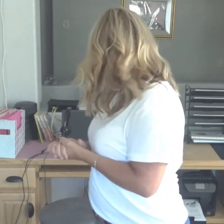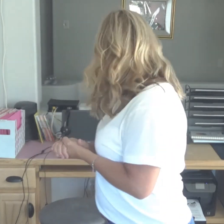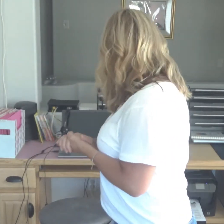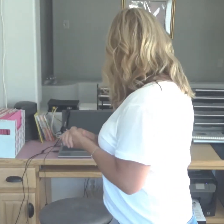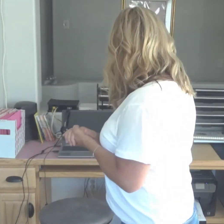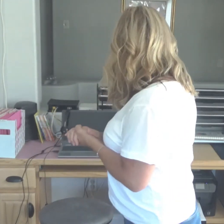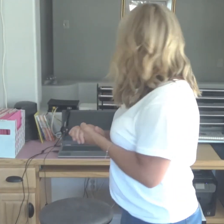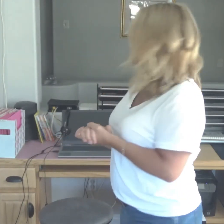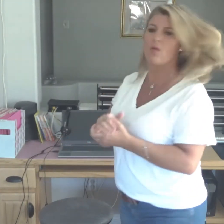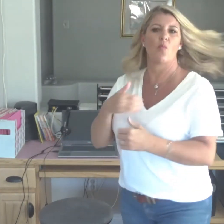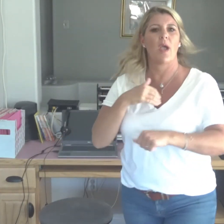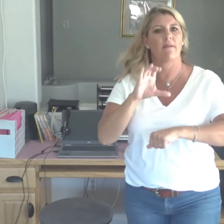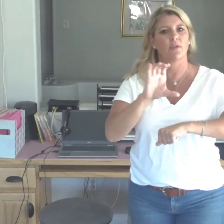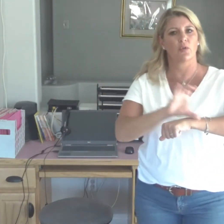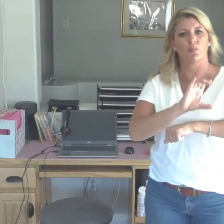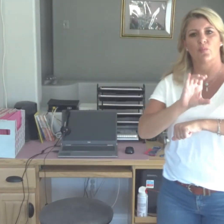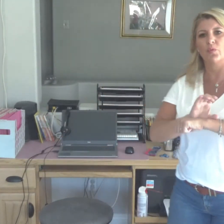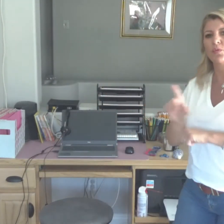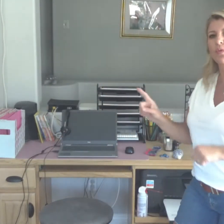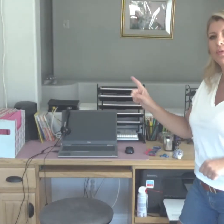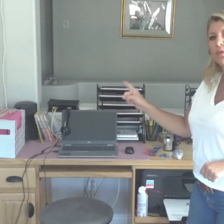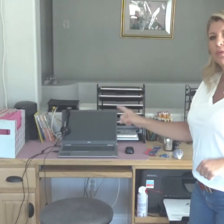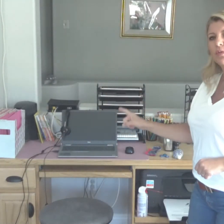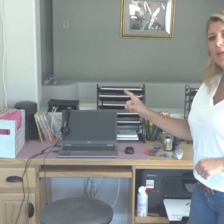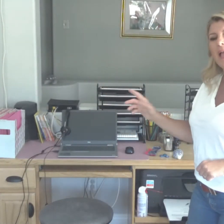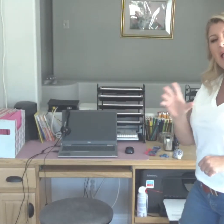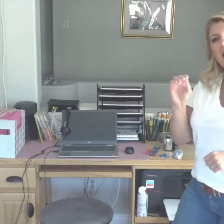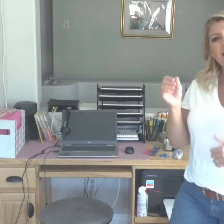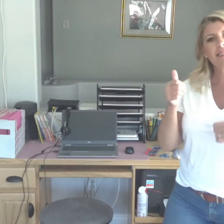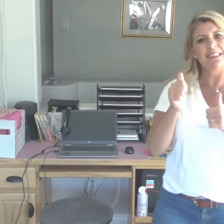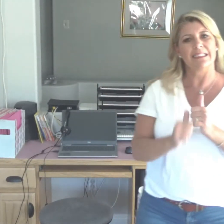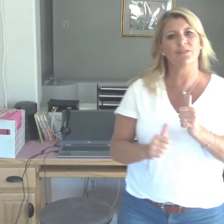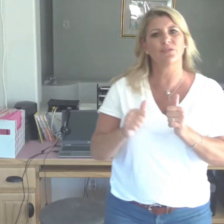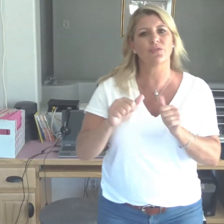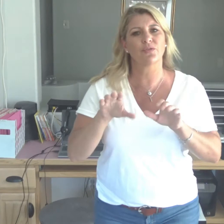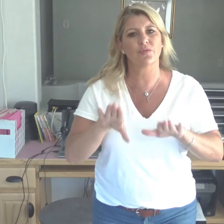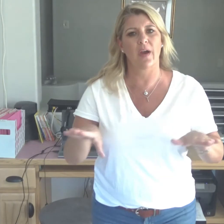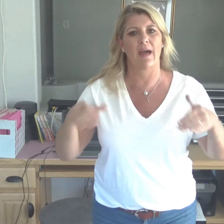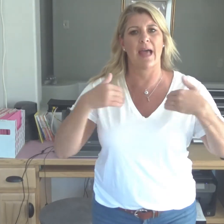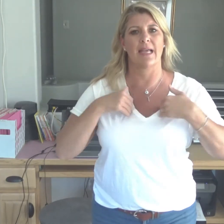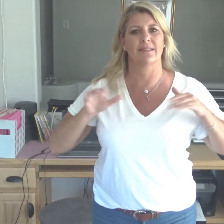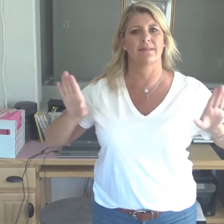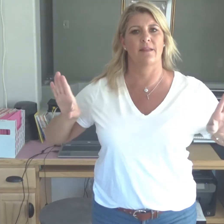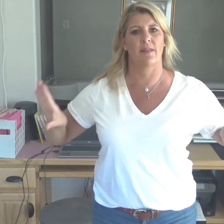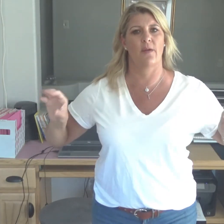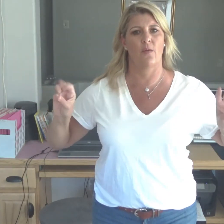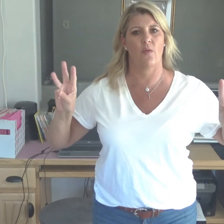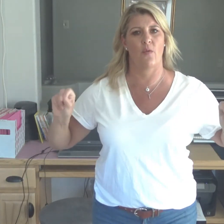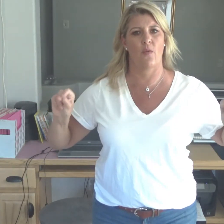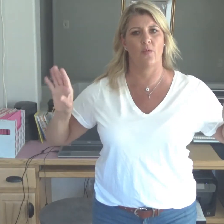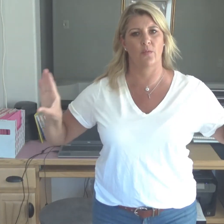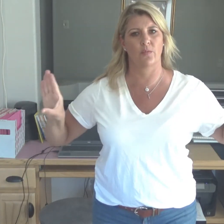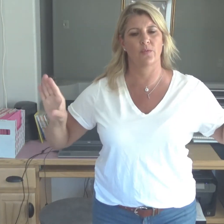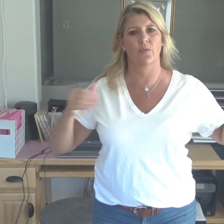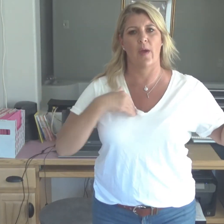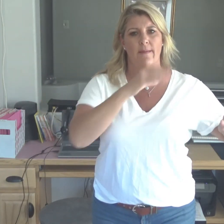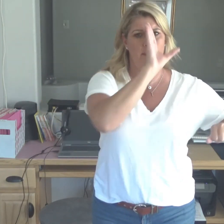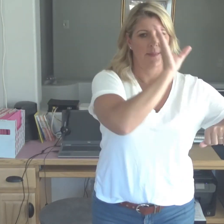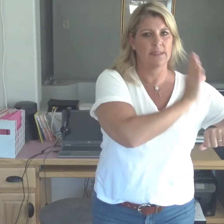him. Now we've got our computer set up, and each child has their own workstation. So I have my sons